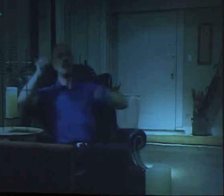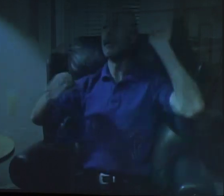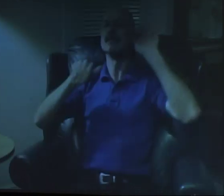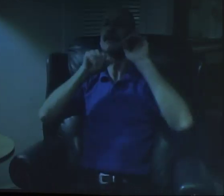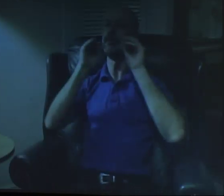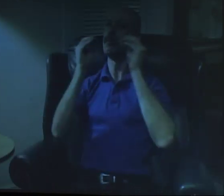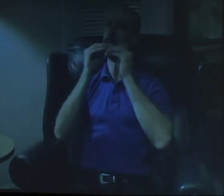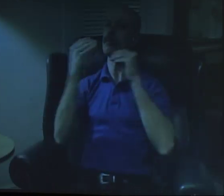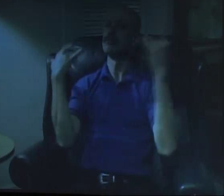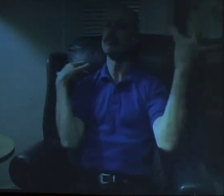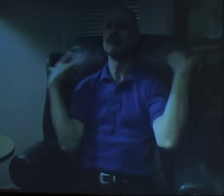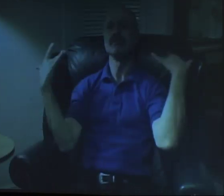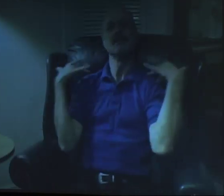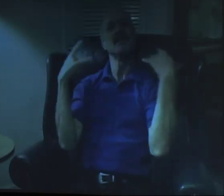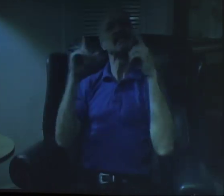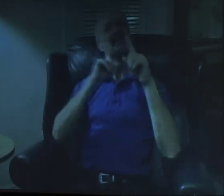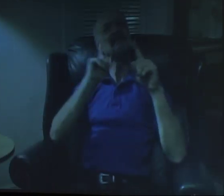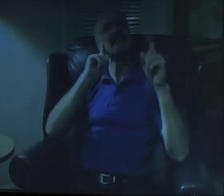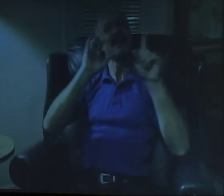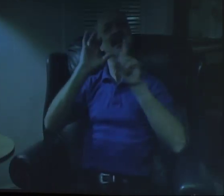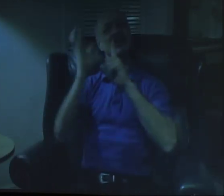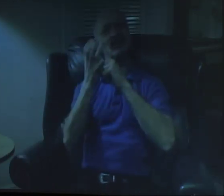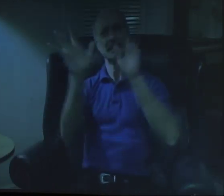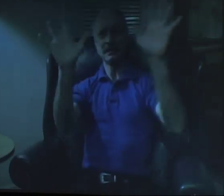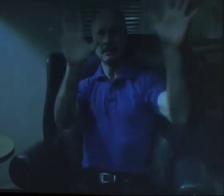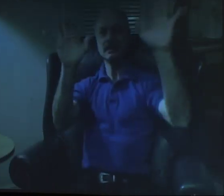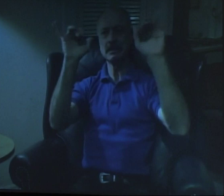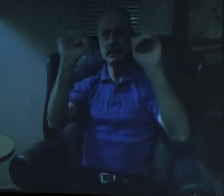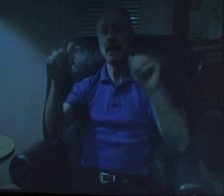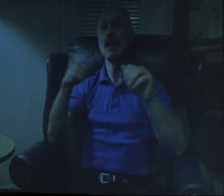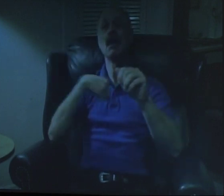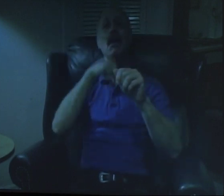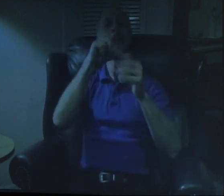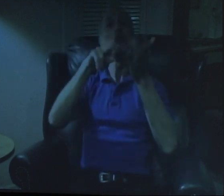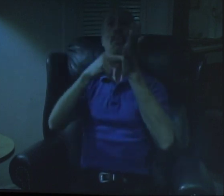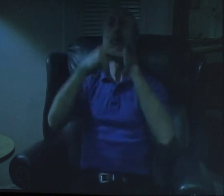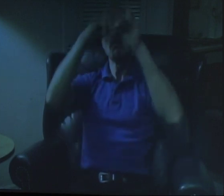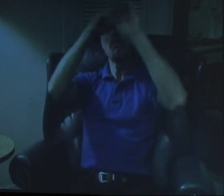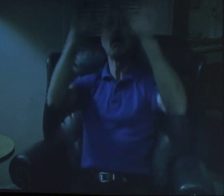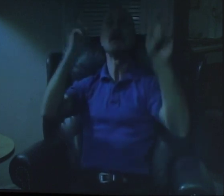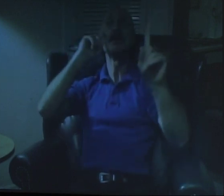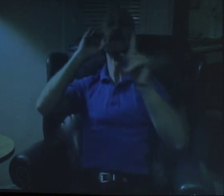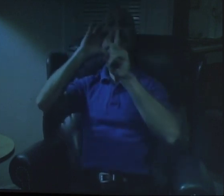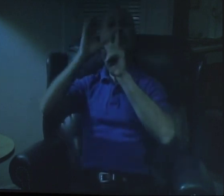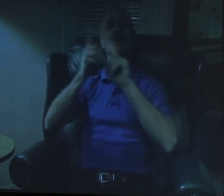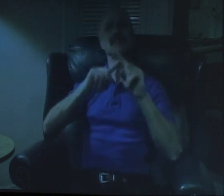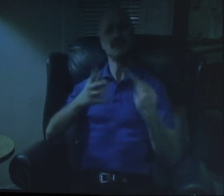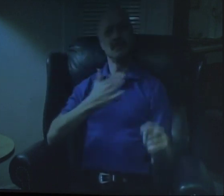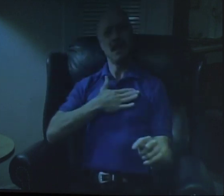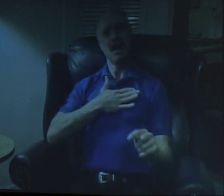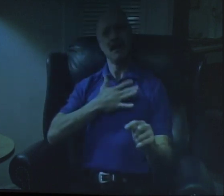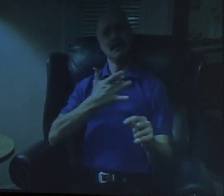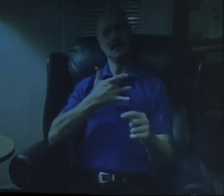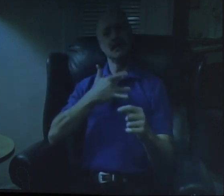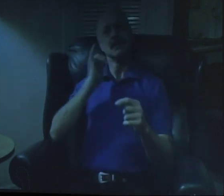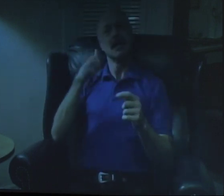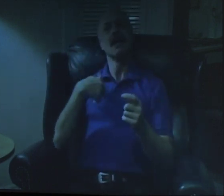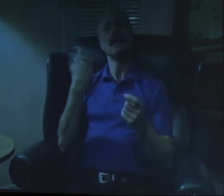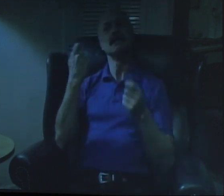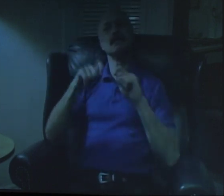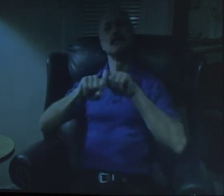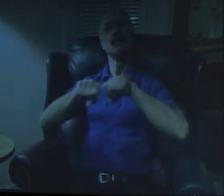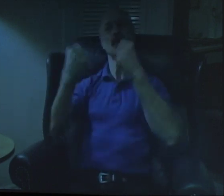hip, there might be a more prominent display on those areas of the body. So it was